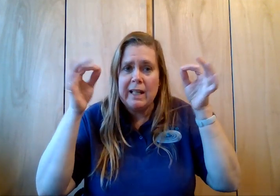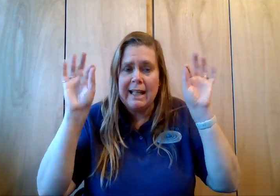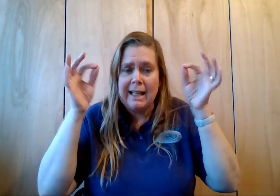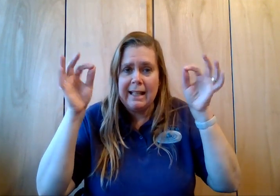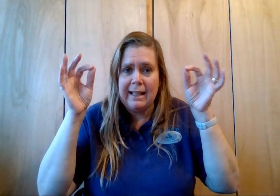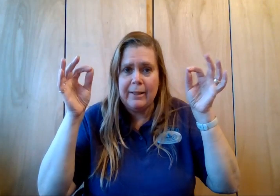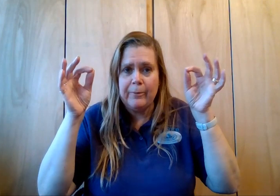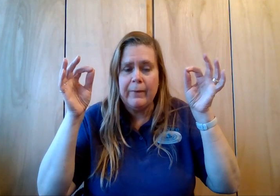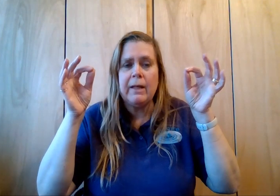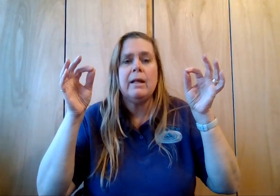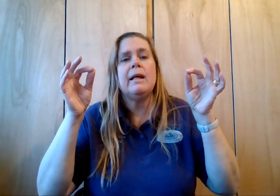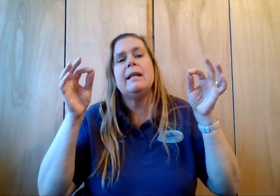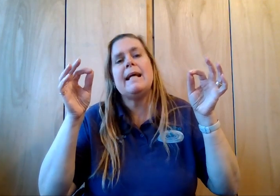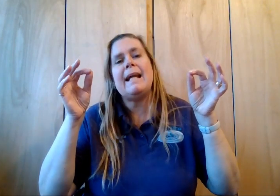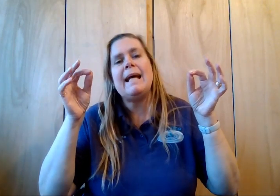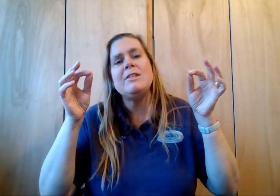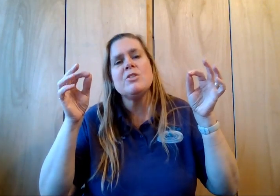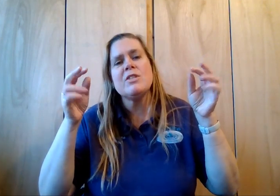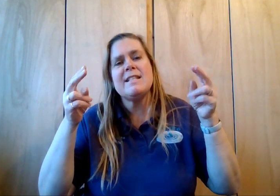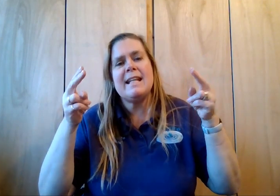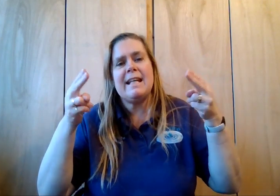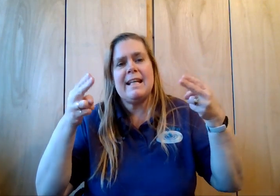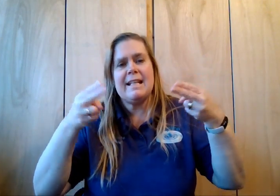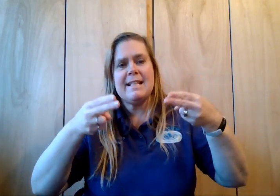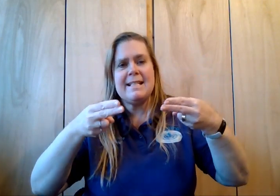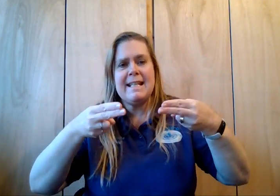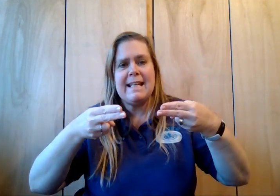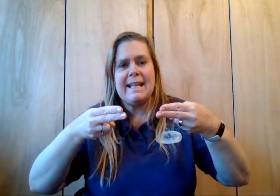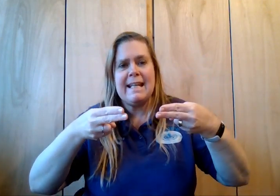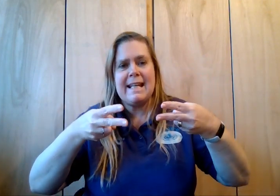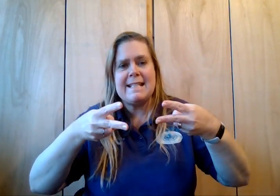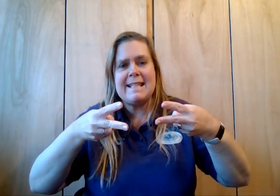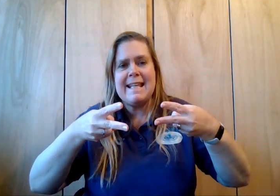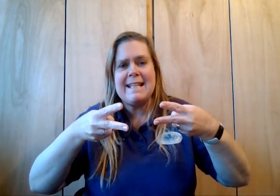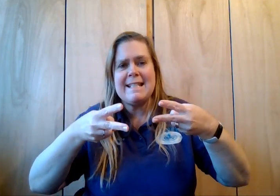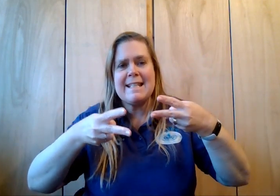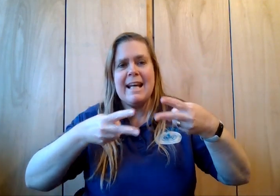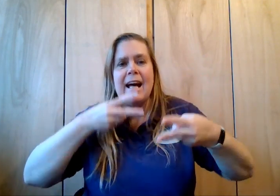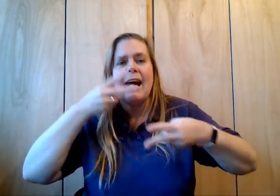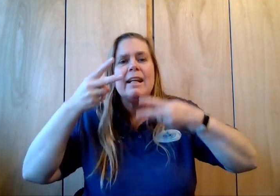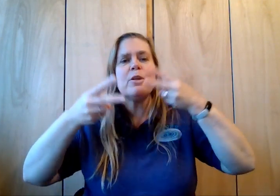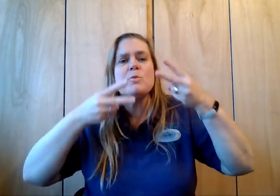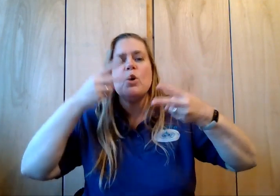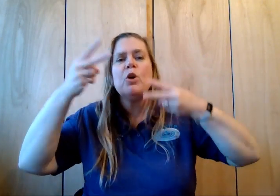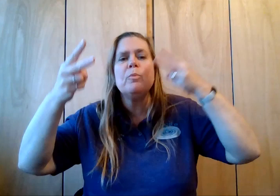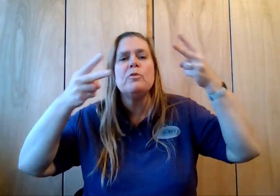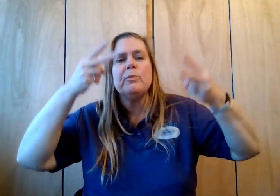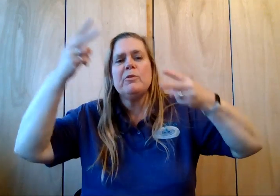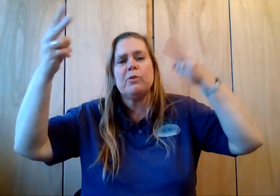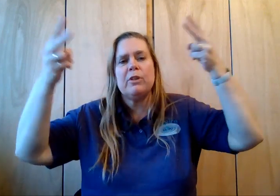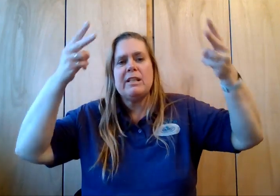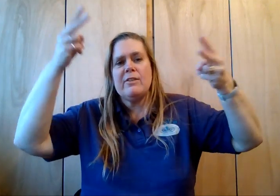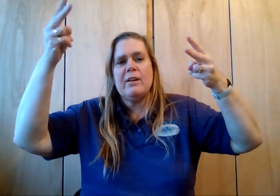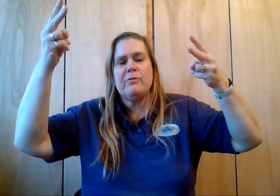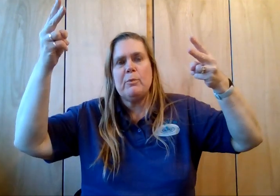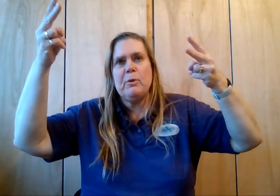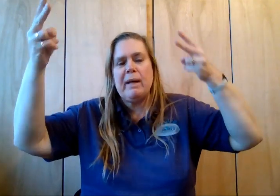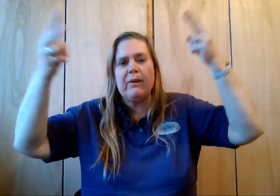ringing. Then angels are singing. Singing is this, and it comes up from your voice, from your mouth, as